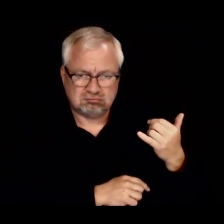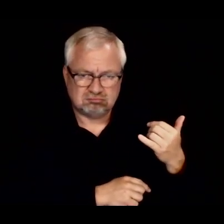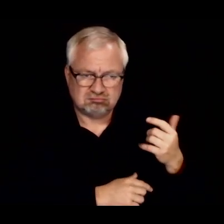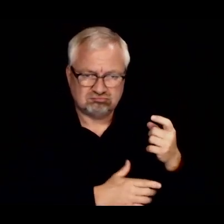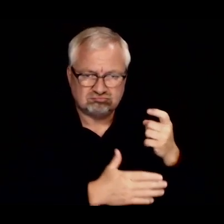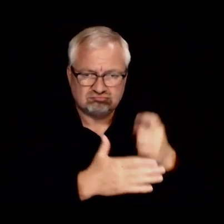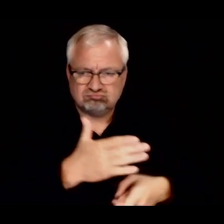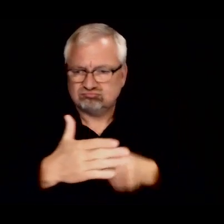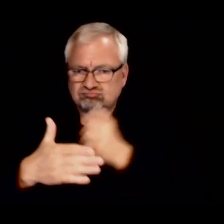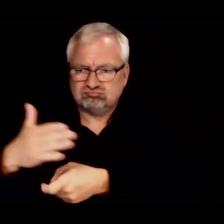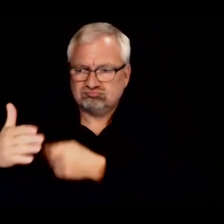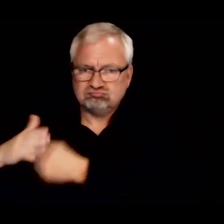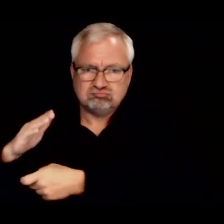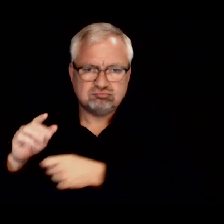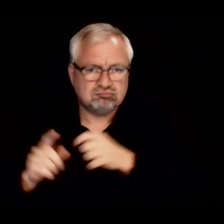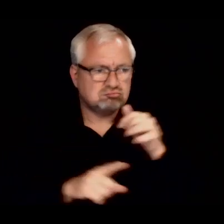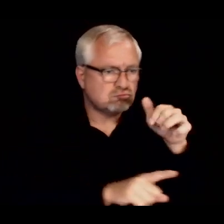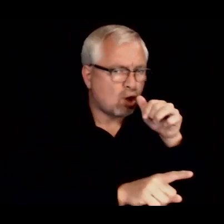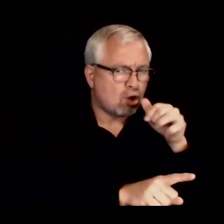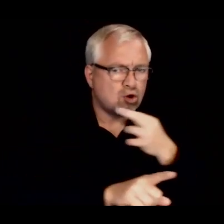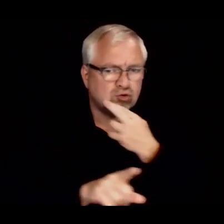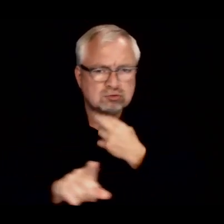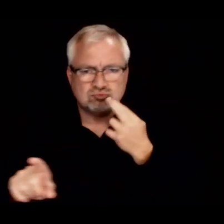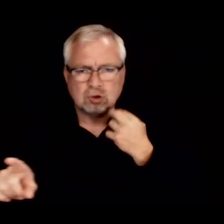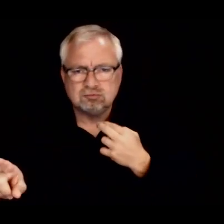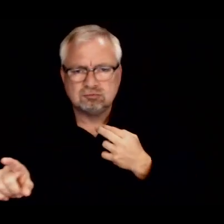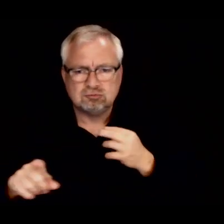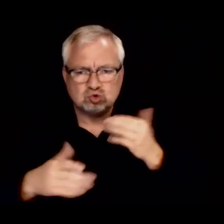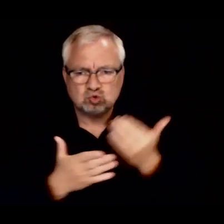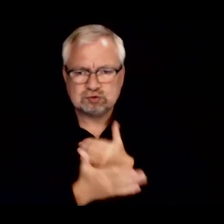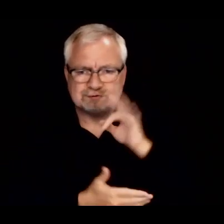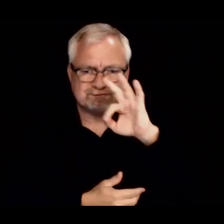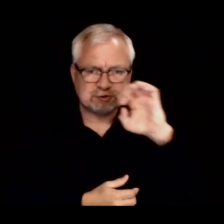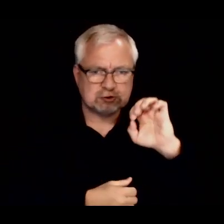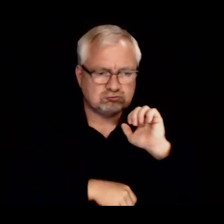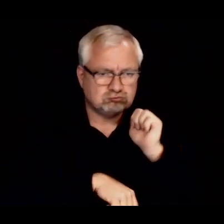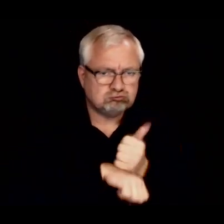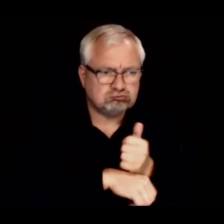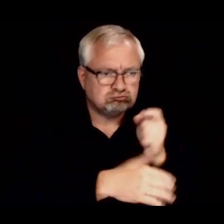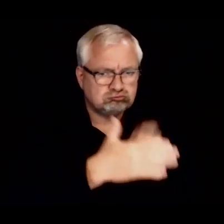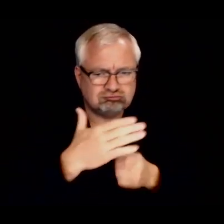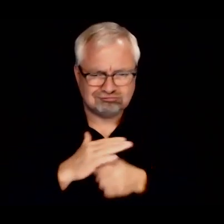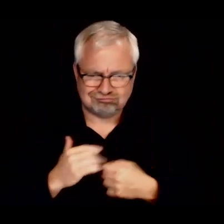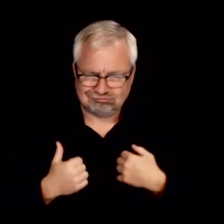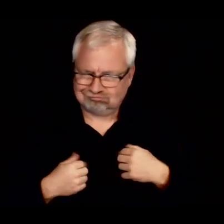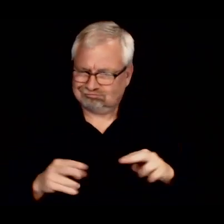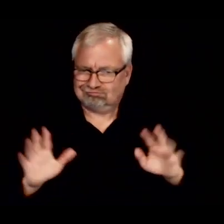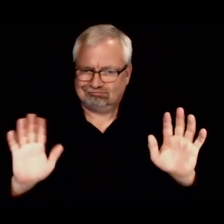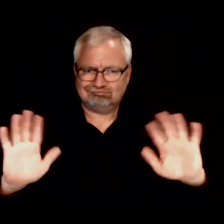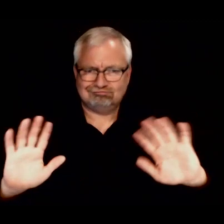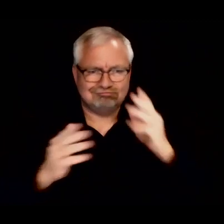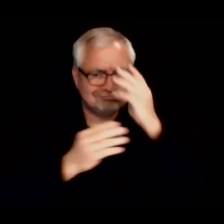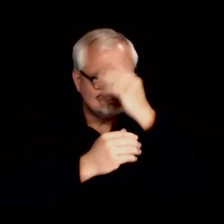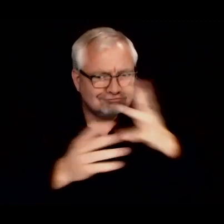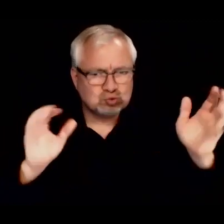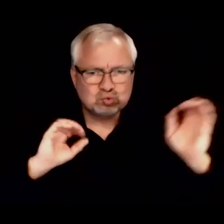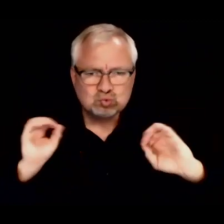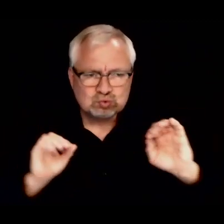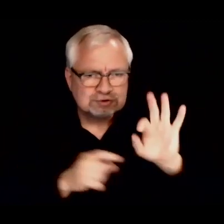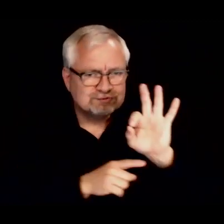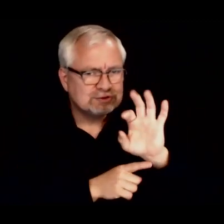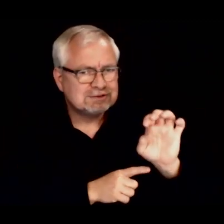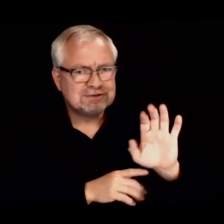not any such new fee. We suspect that this is confusion over a long-standing hospitality fee that